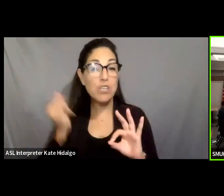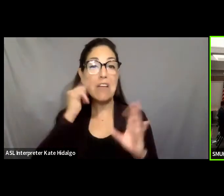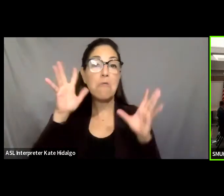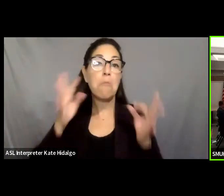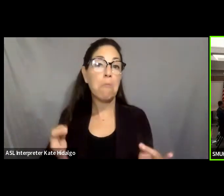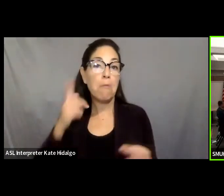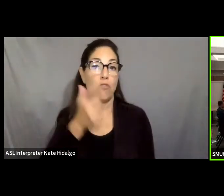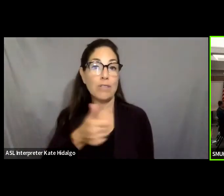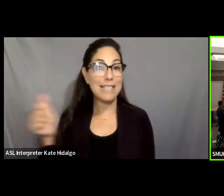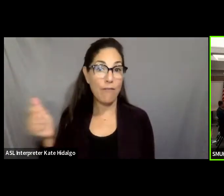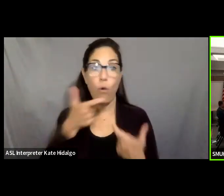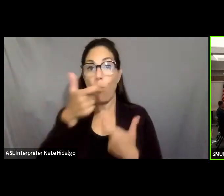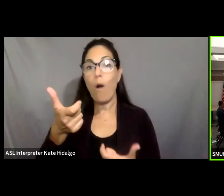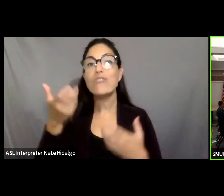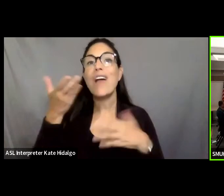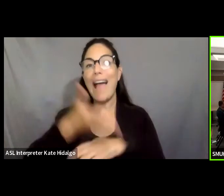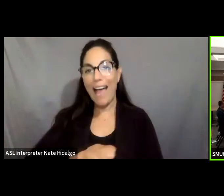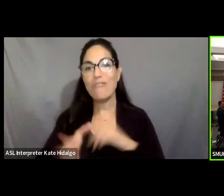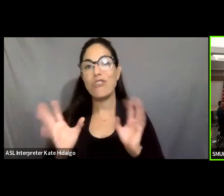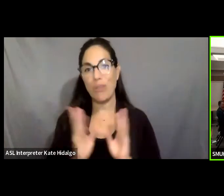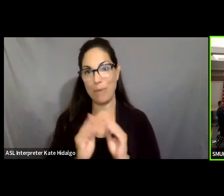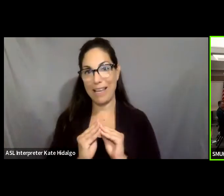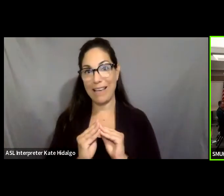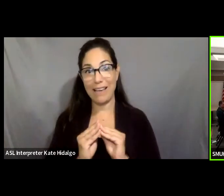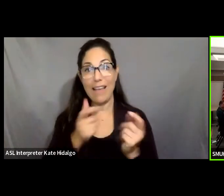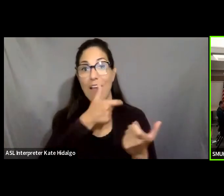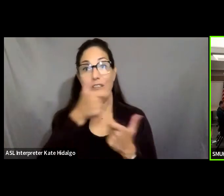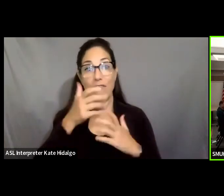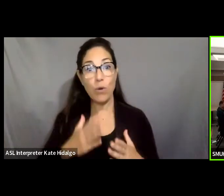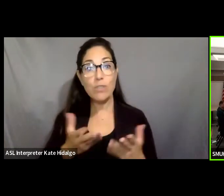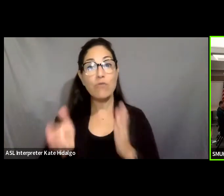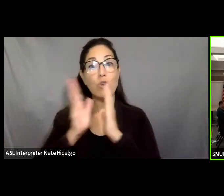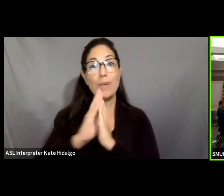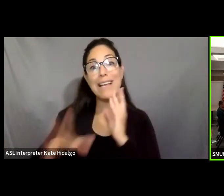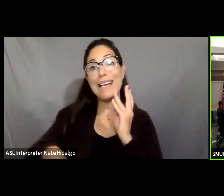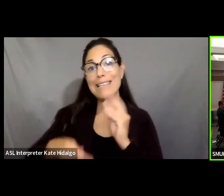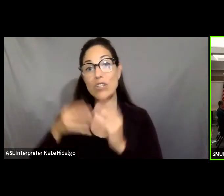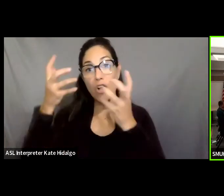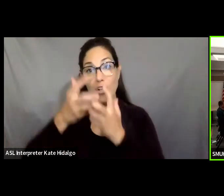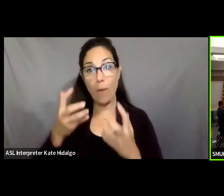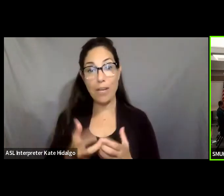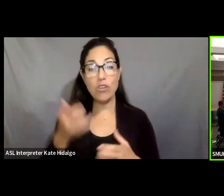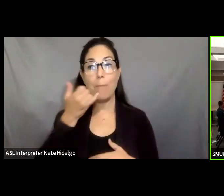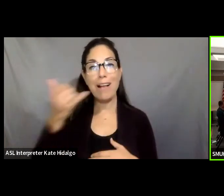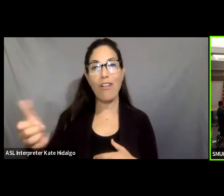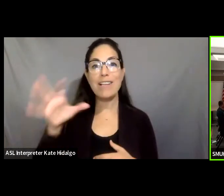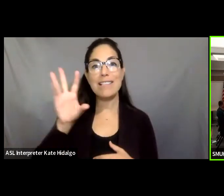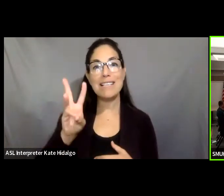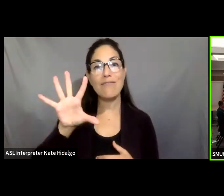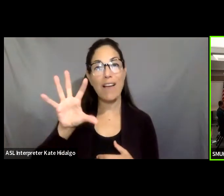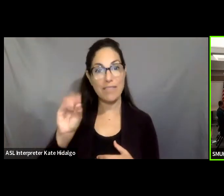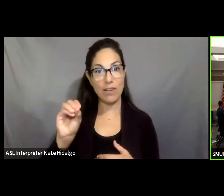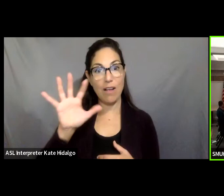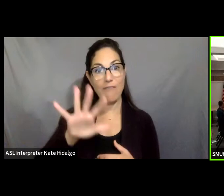to watch after the meeting has ended. Viewers may request additional accommodations by calling